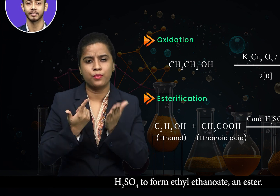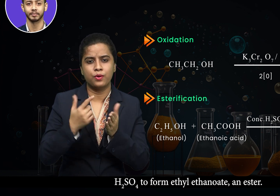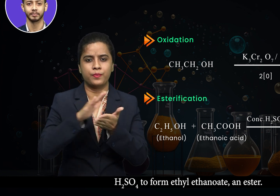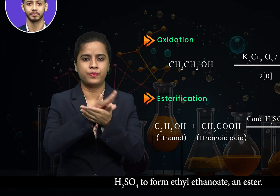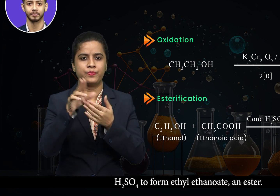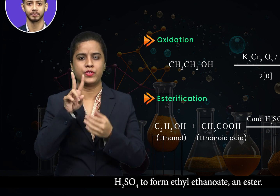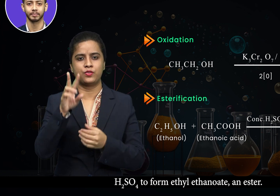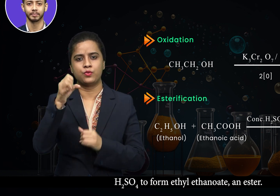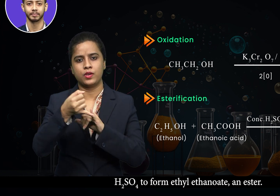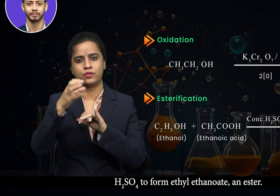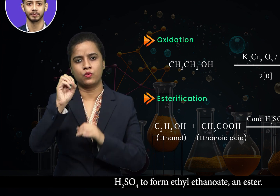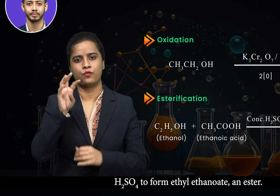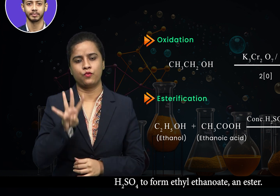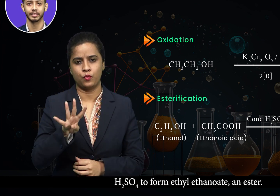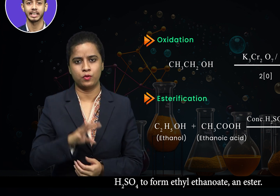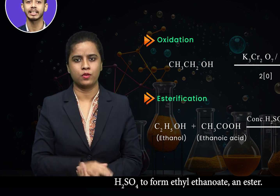ethyl